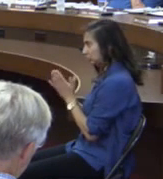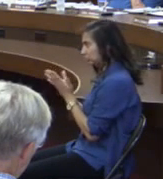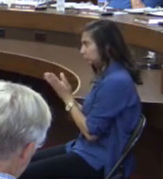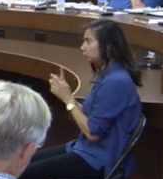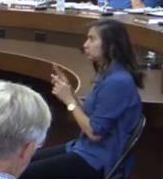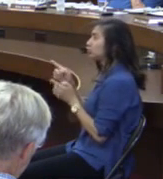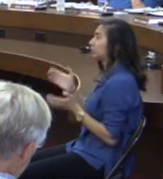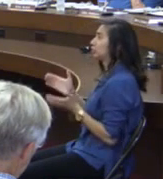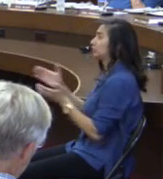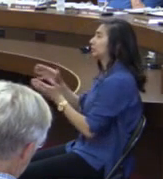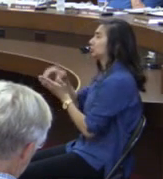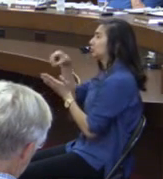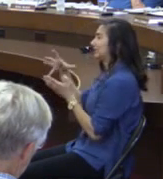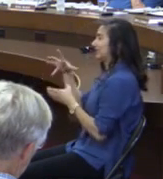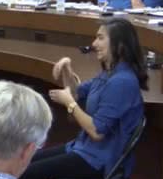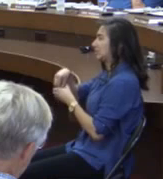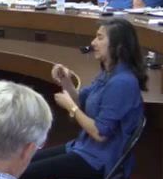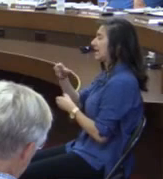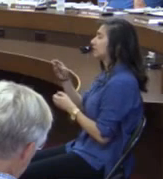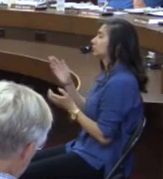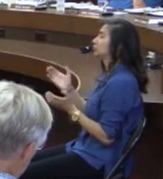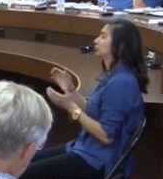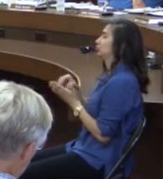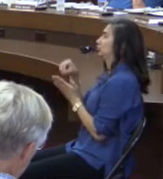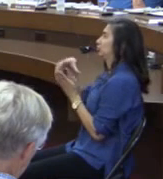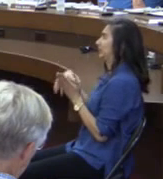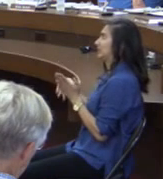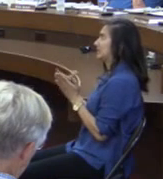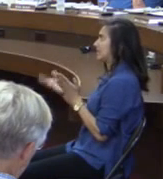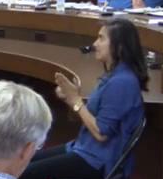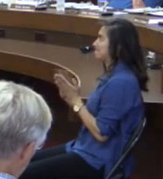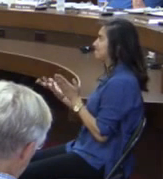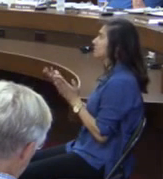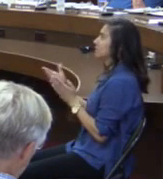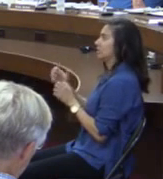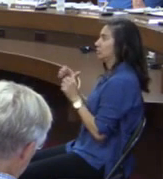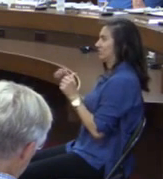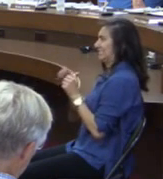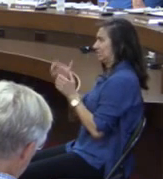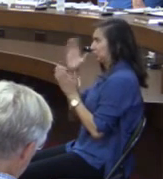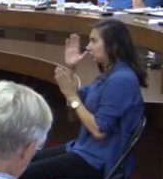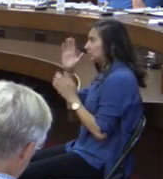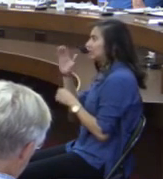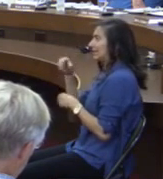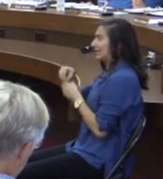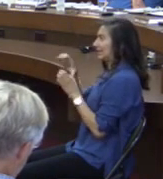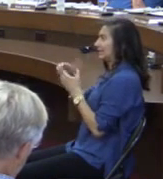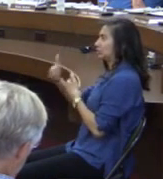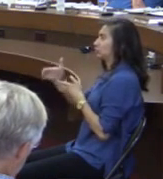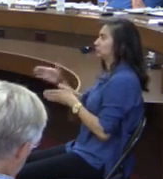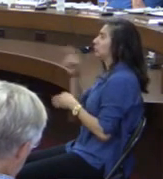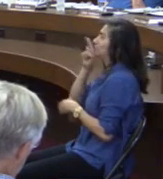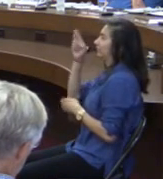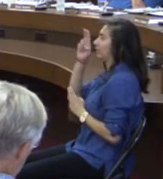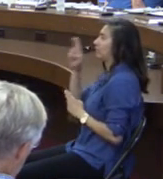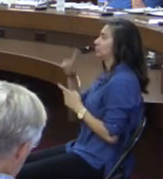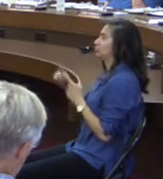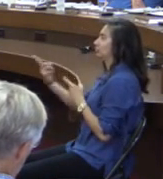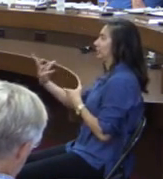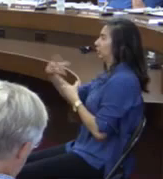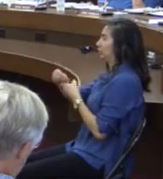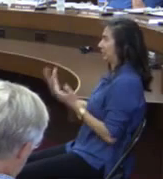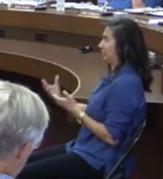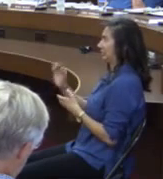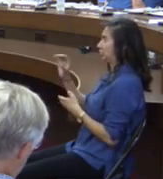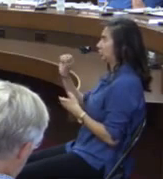student engagement and student retention in the classroom. So we're very, very honored to include her